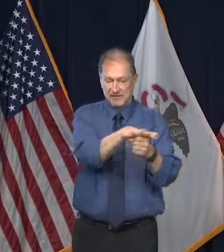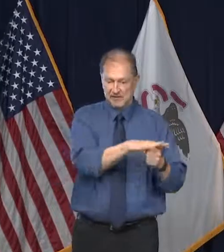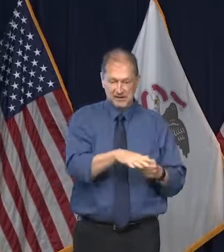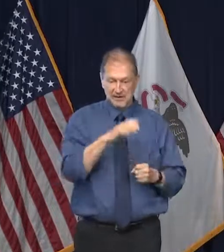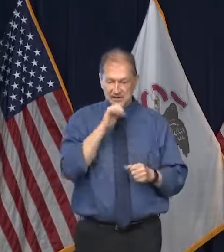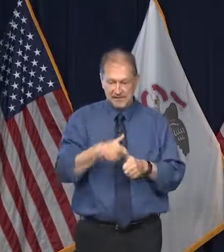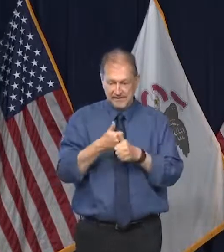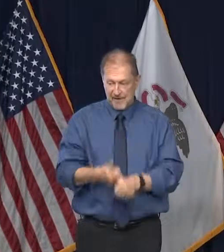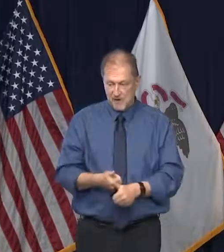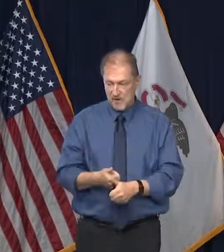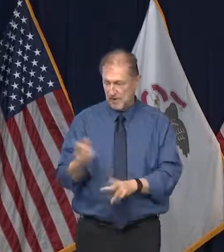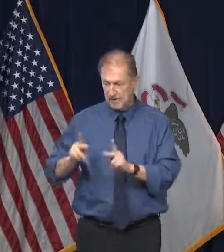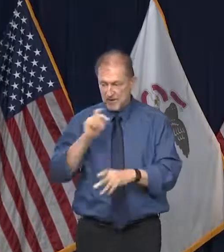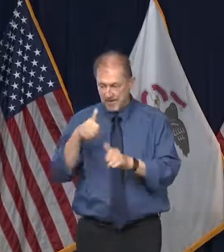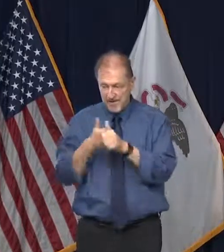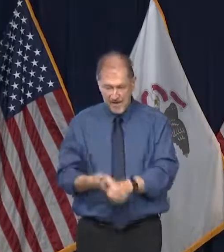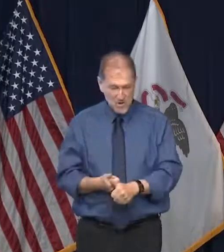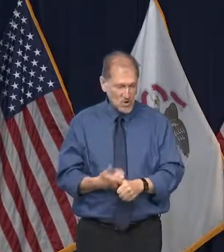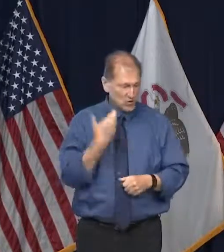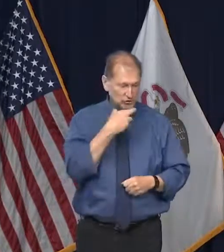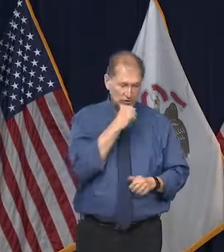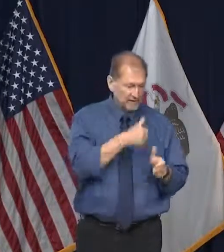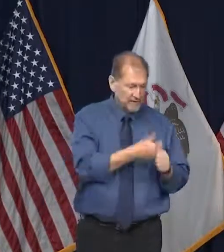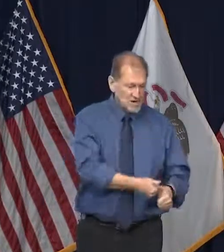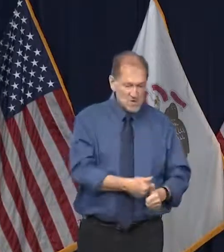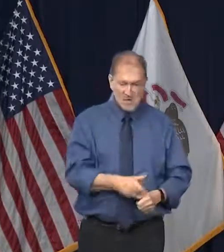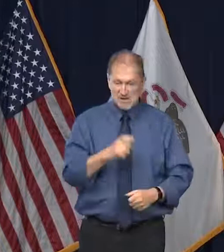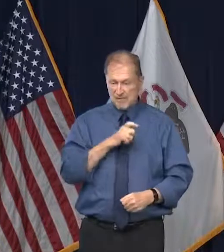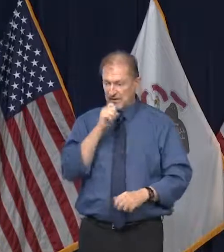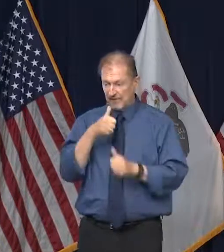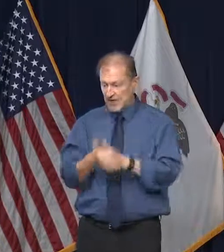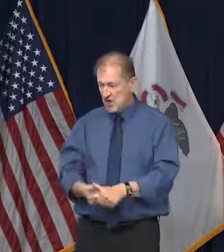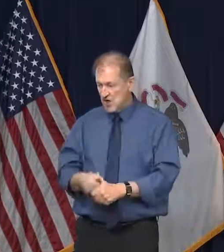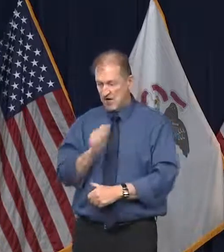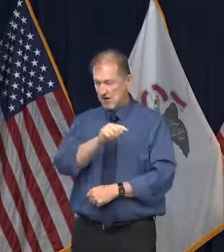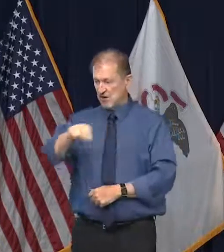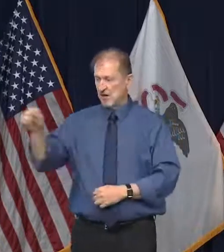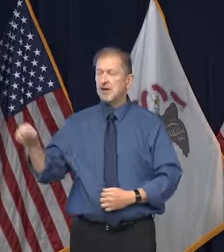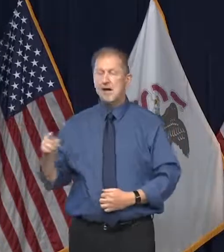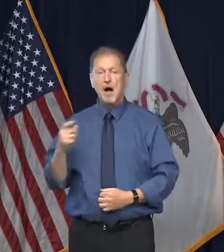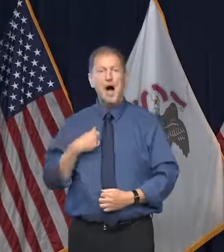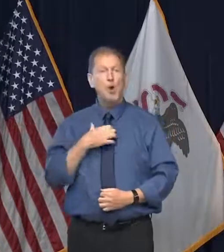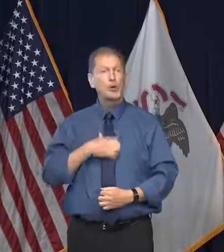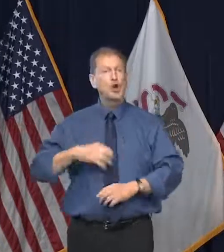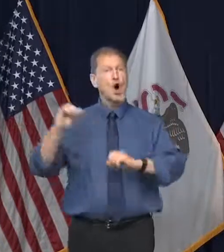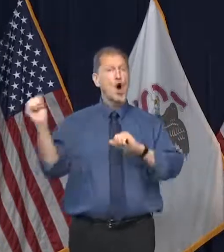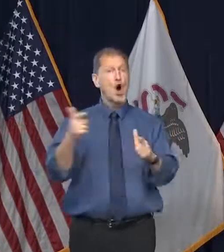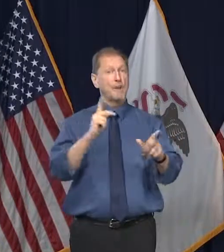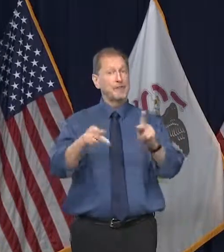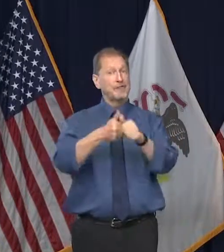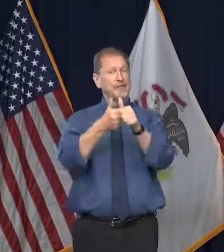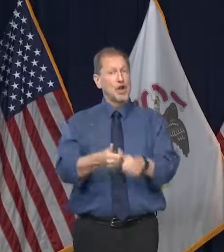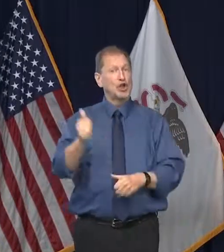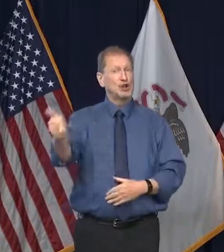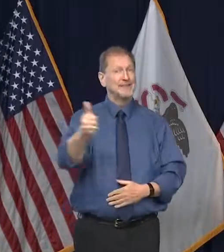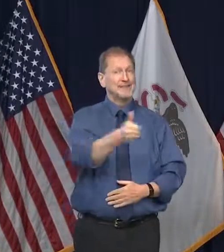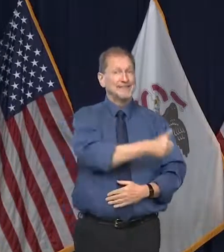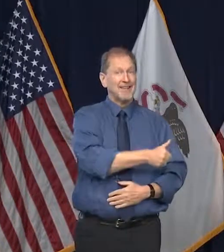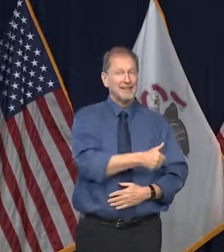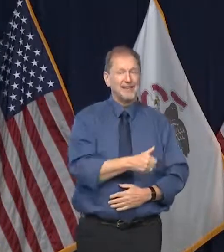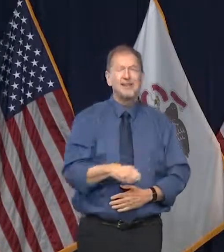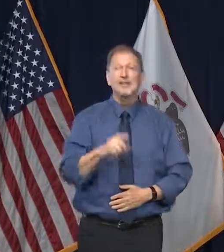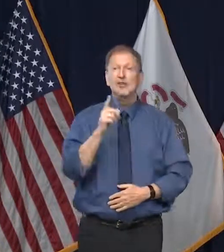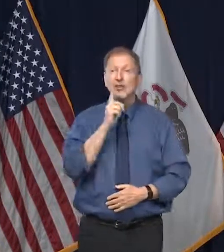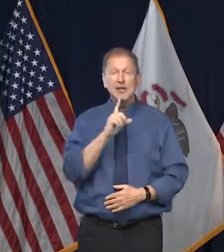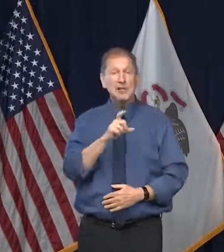about earlier, guess what? And if people aren't following them themselves, which is much preferred, enforcement is, your secondary measure.